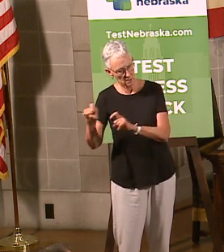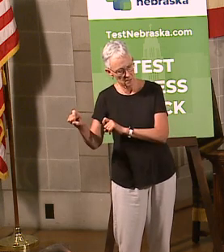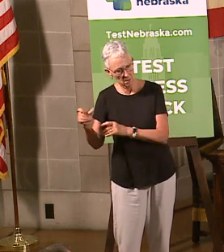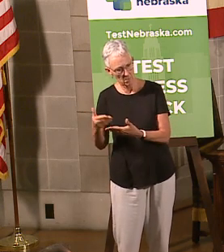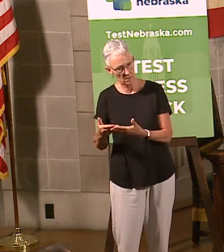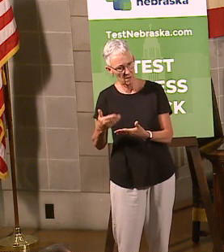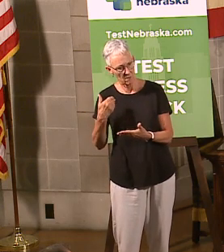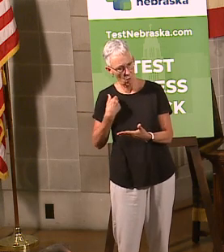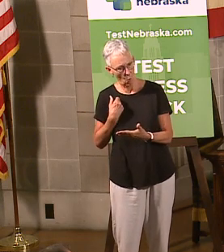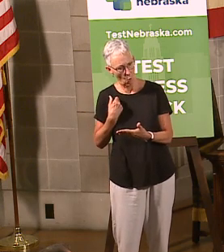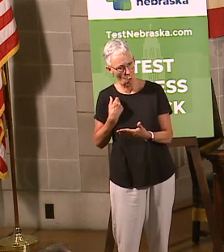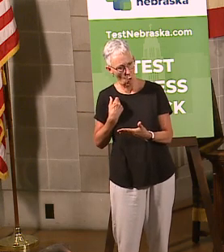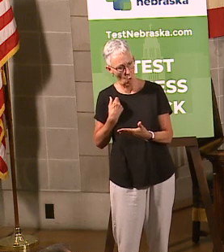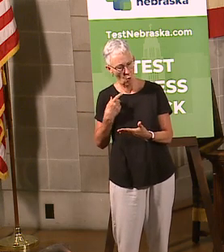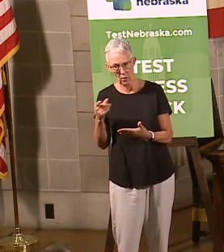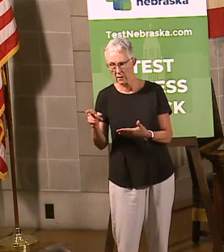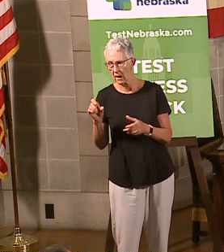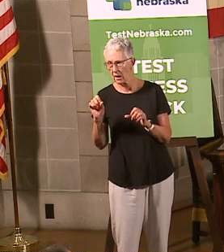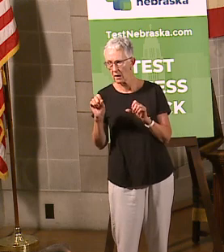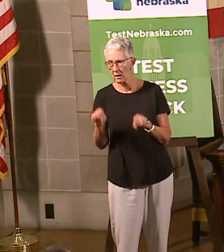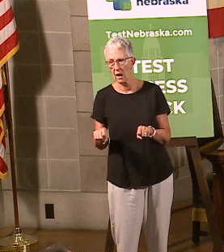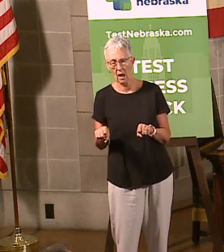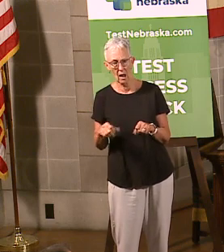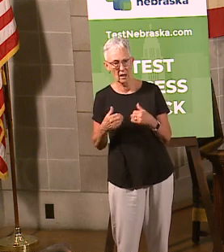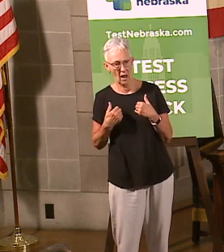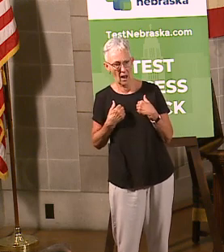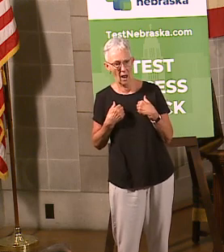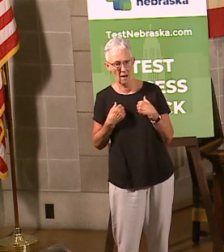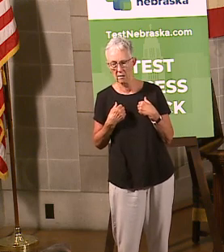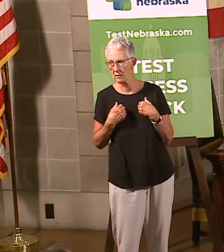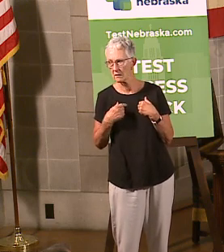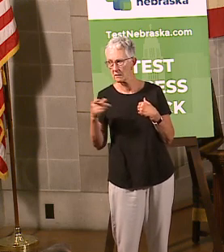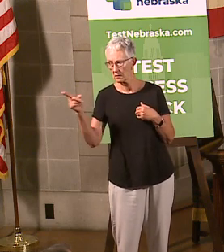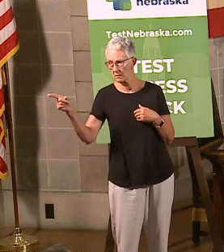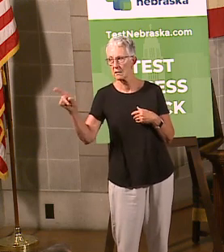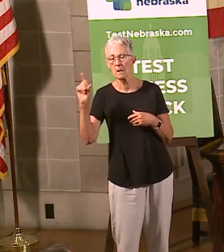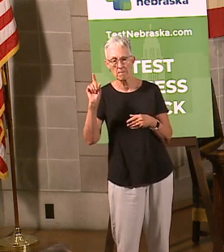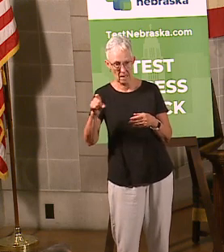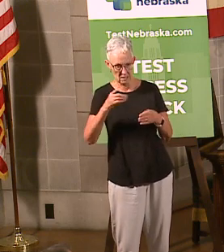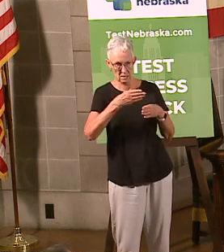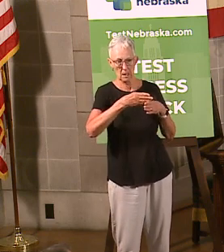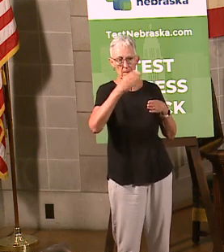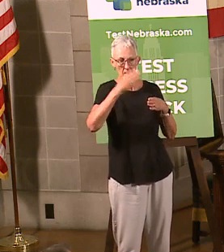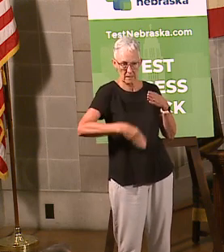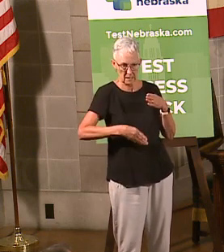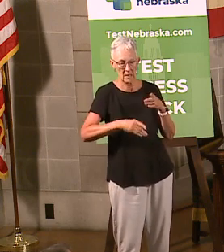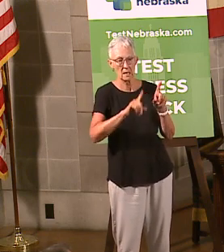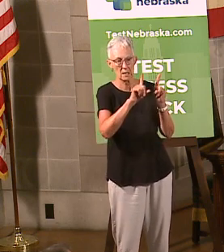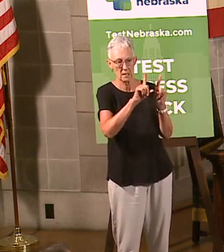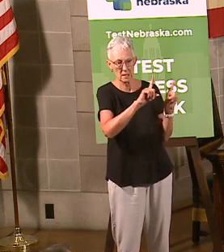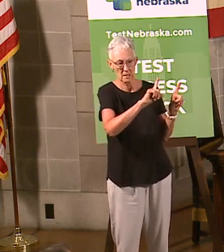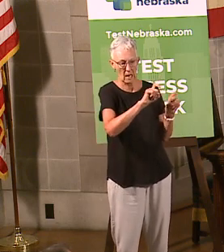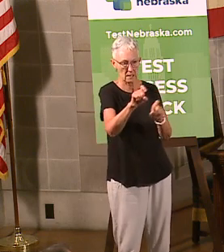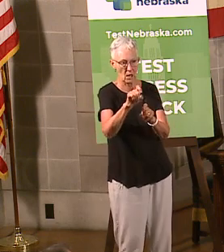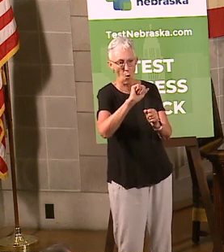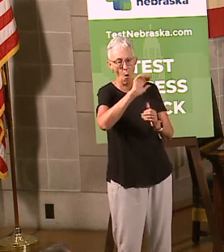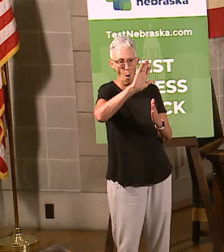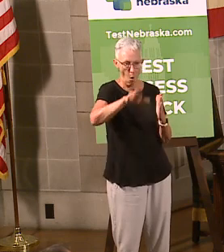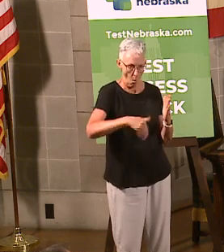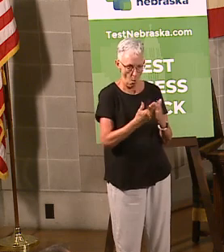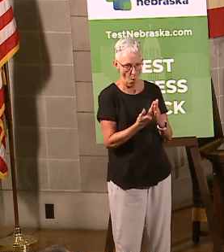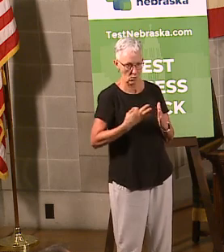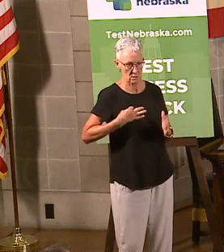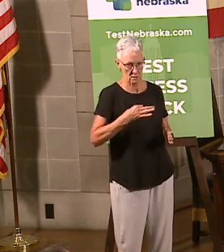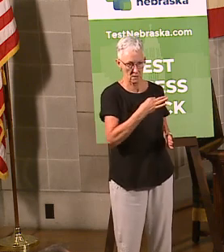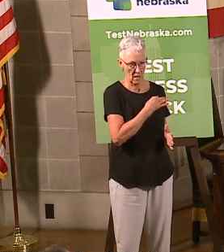have a plan to test? So the question is, they actually have to test. The staff, this complete testing for staff to be able to move into phase 3